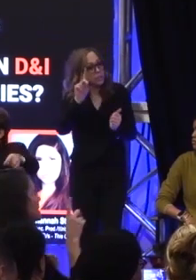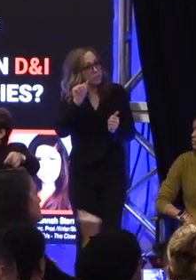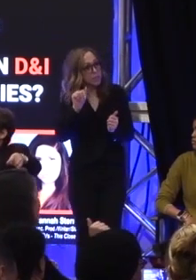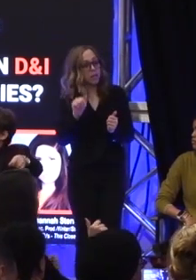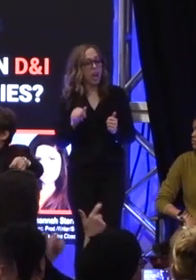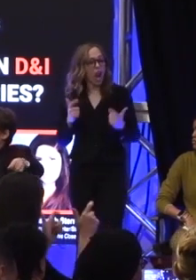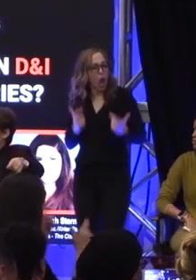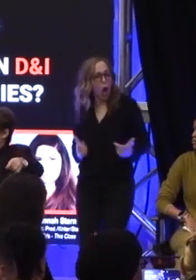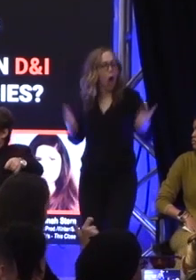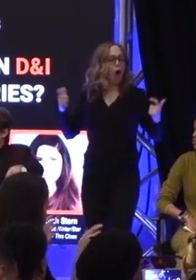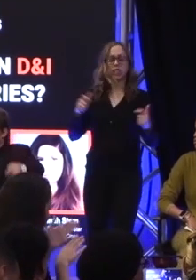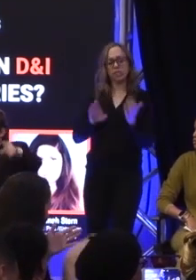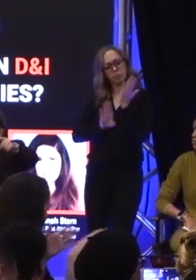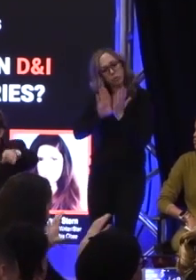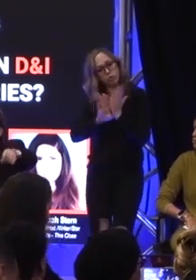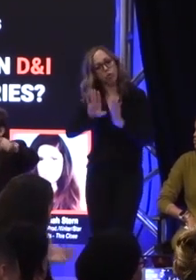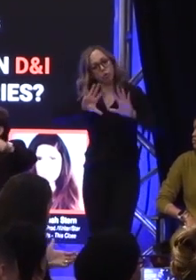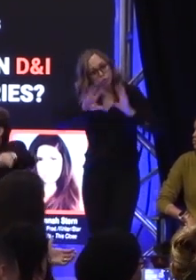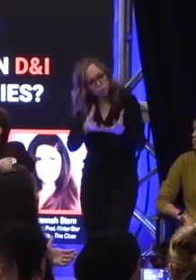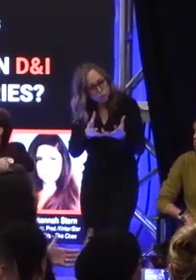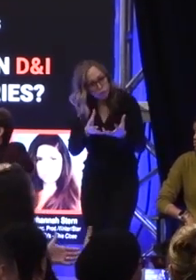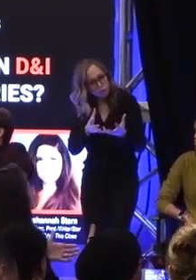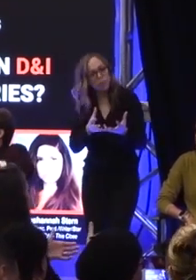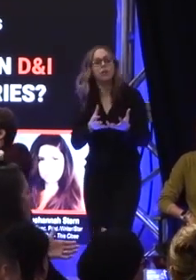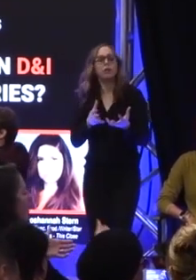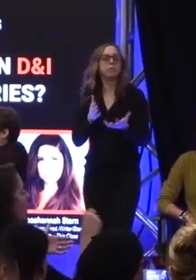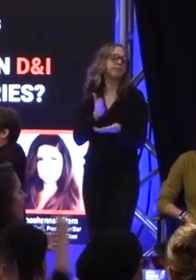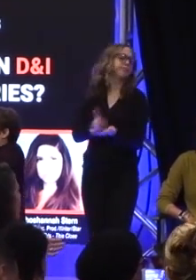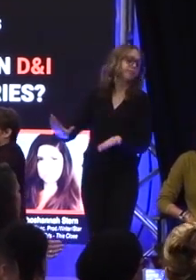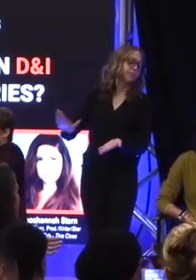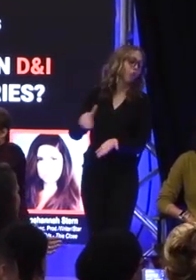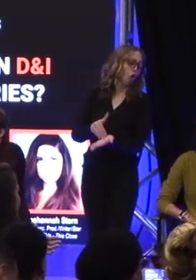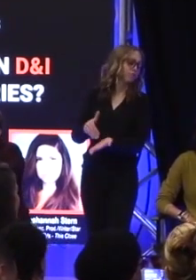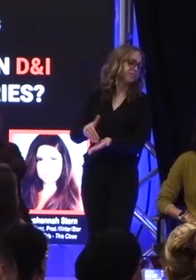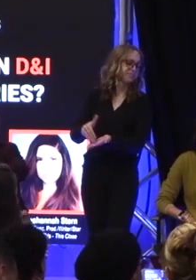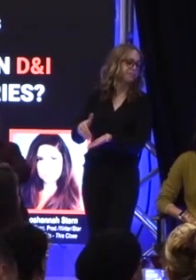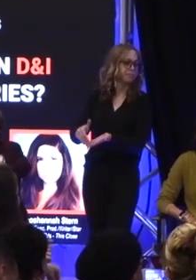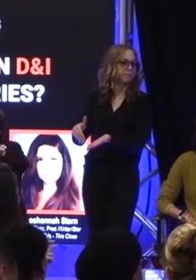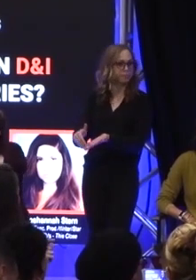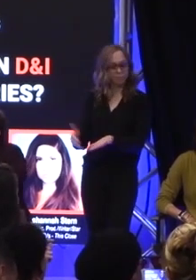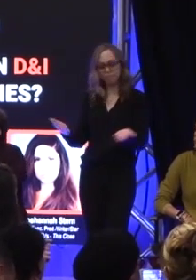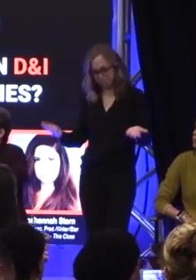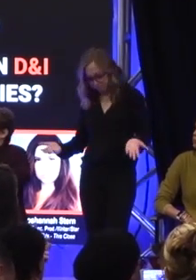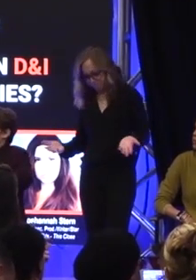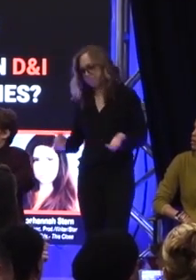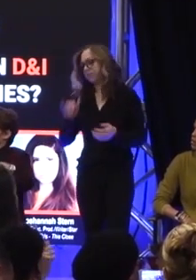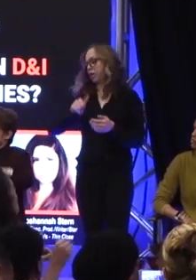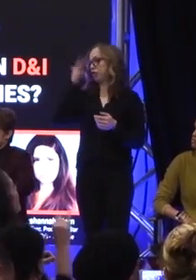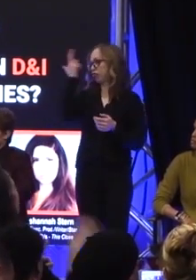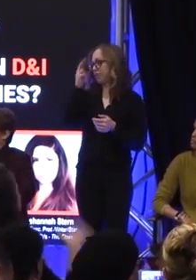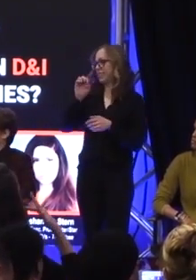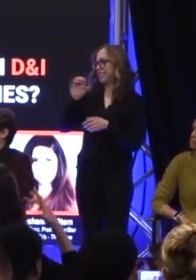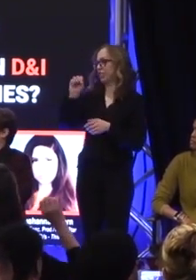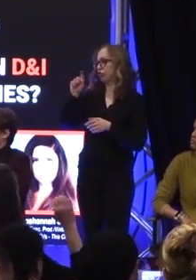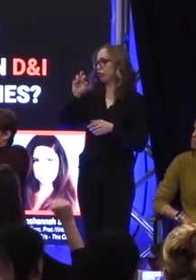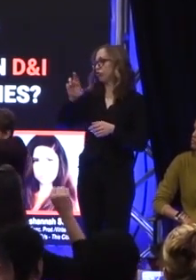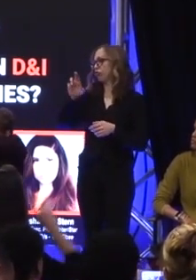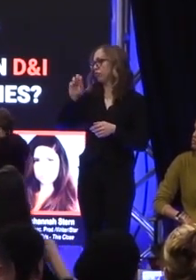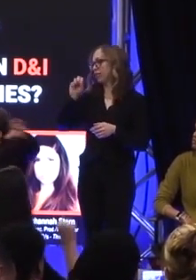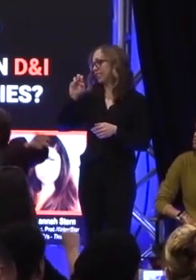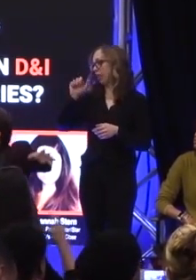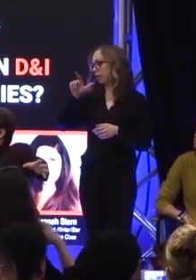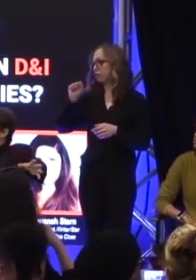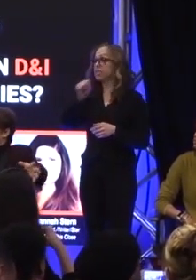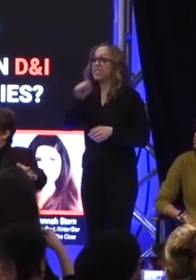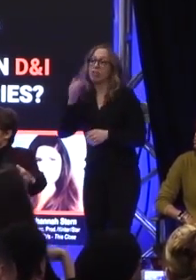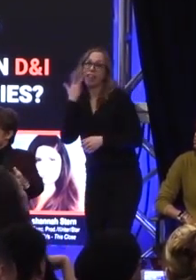are the largest minority population, we're often left out of those diversity conversations. So that's why Easter Seals Southern California,